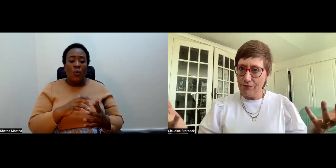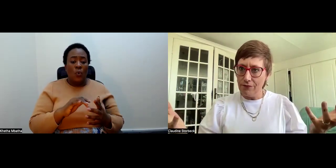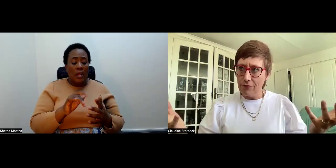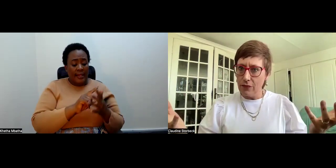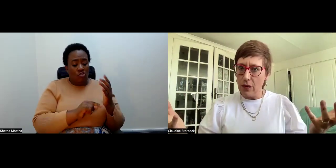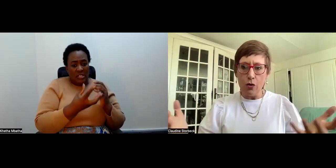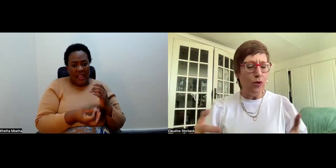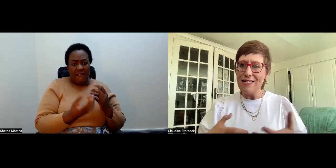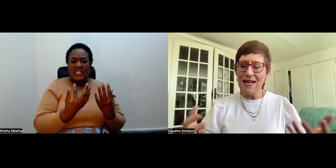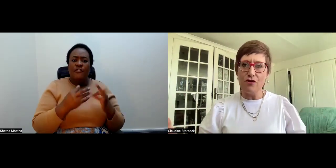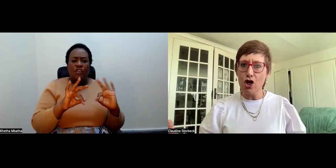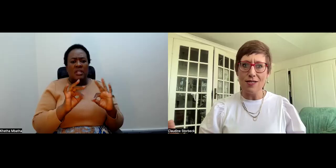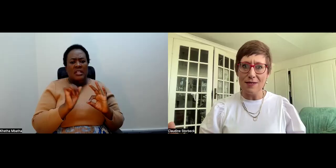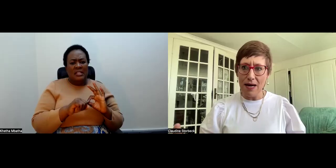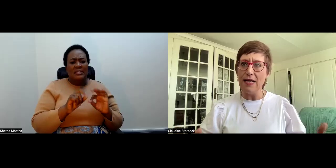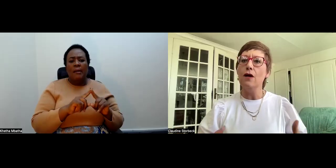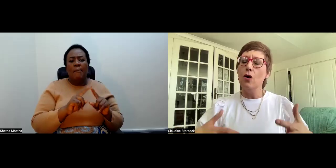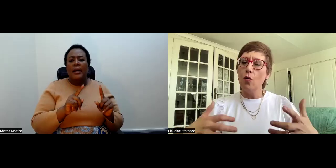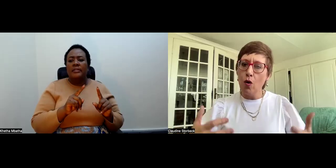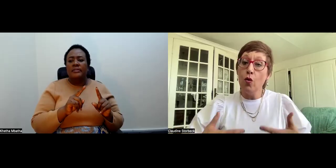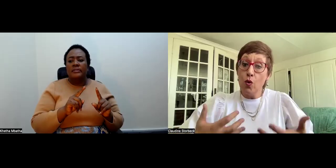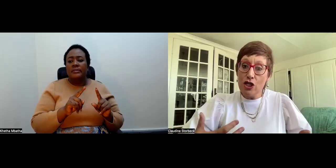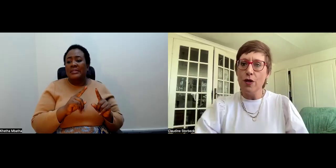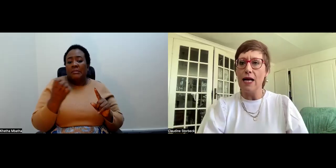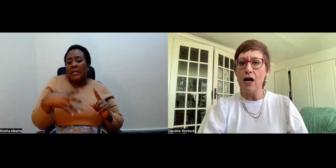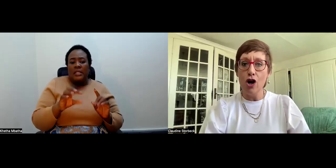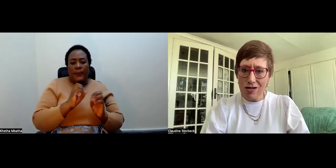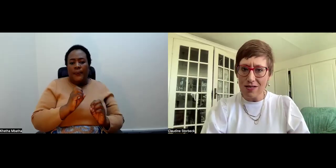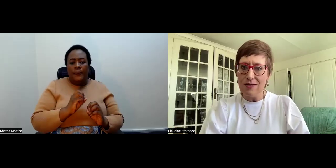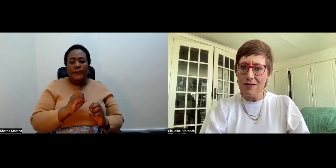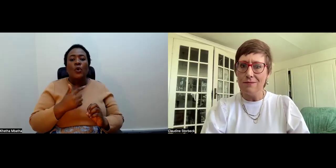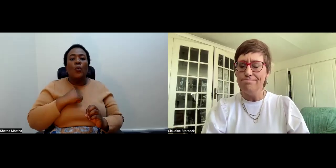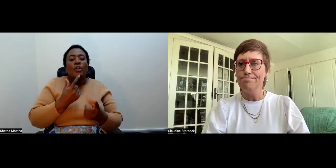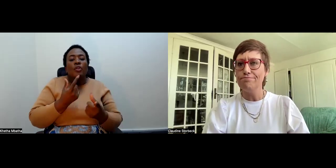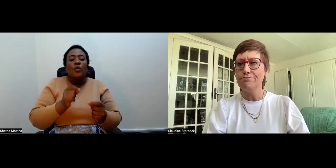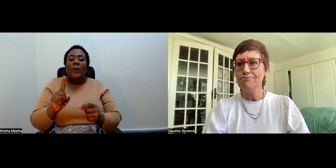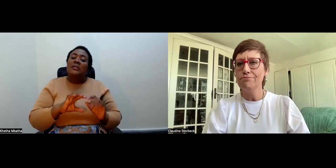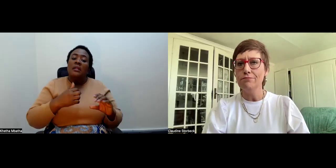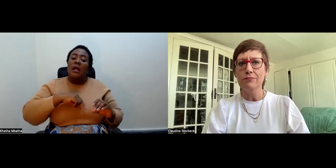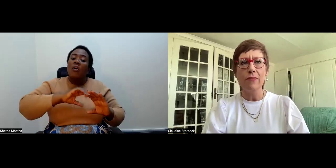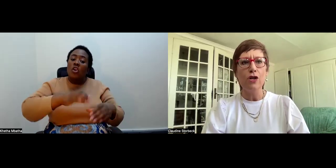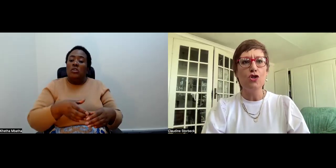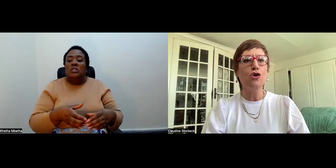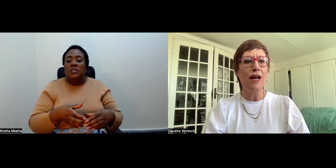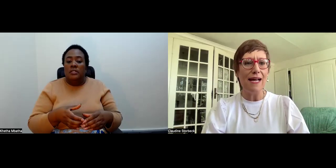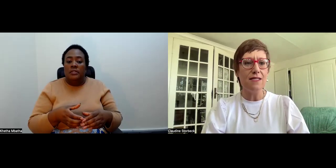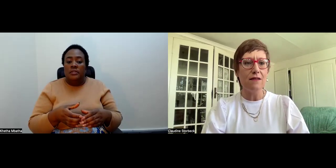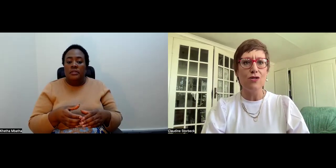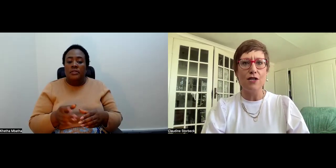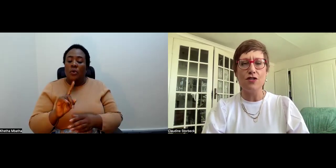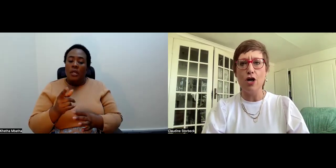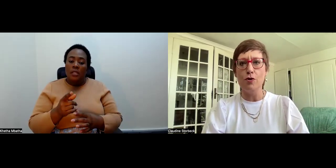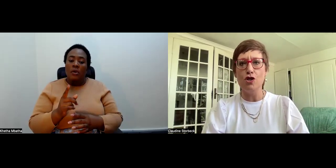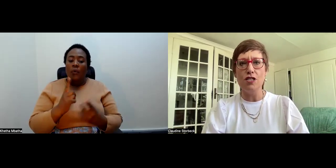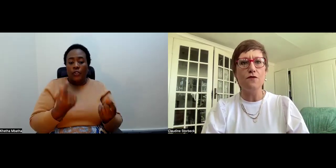free. It doesn't have to cost us money. What are we doing in our classes to create